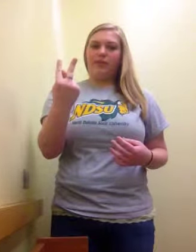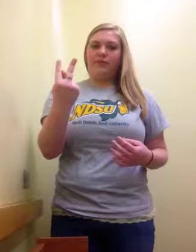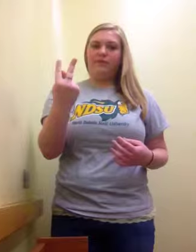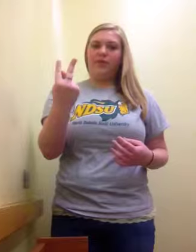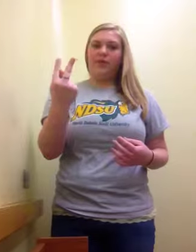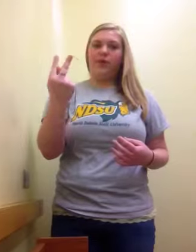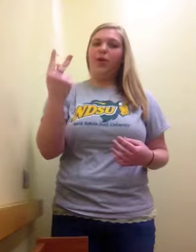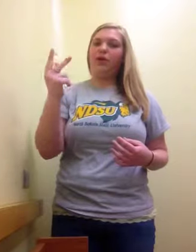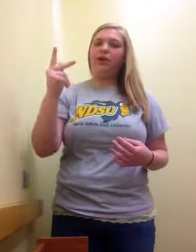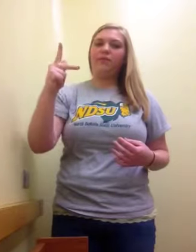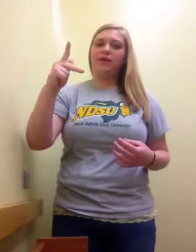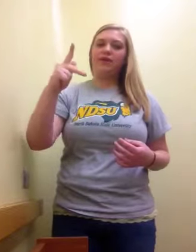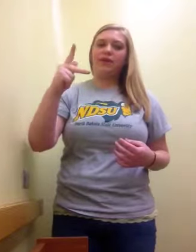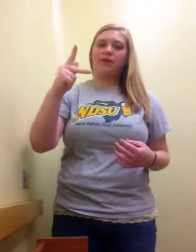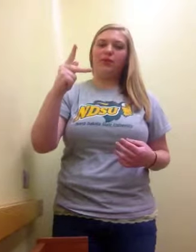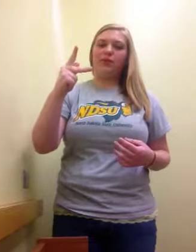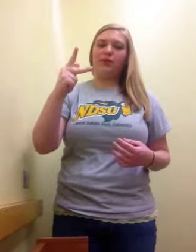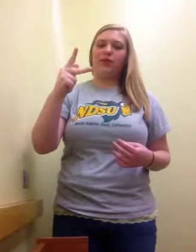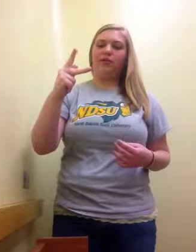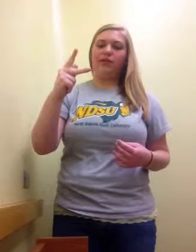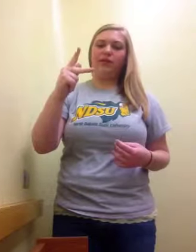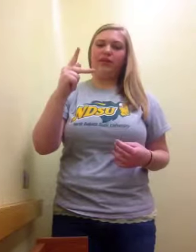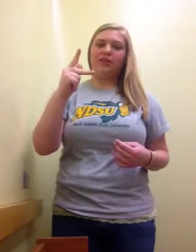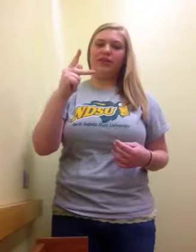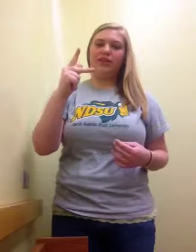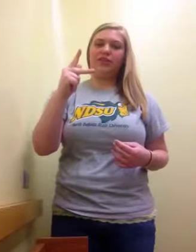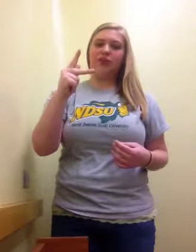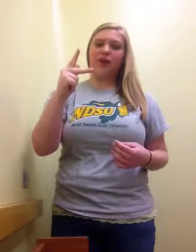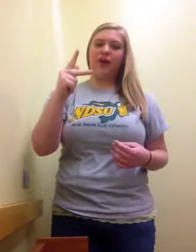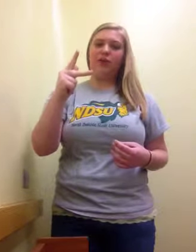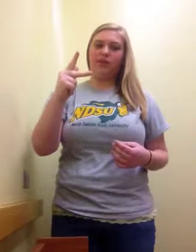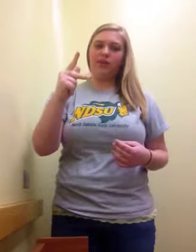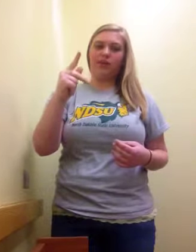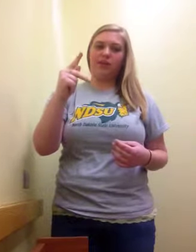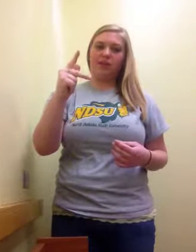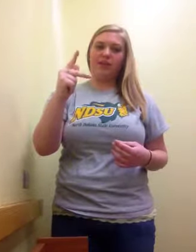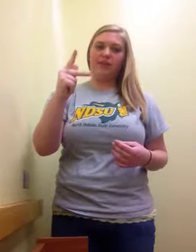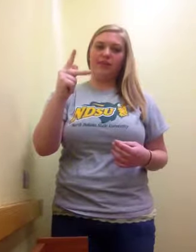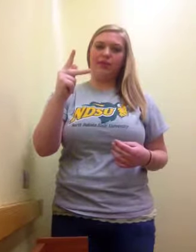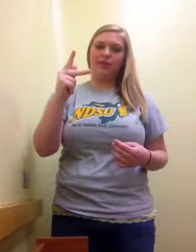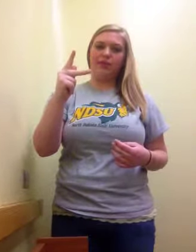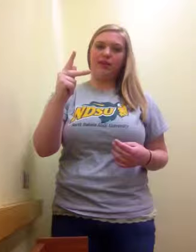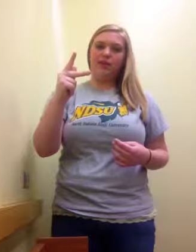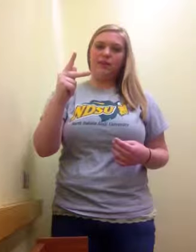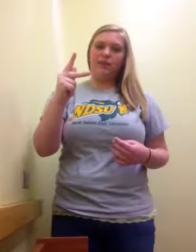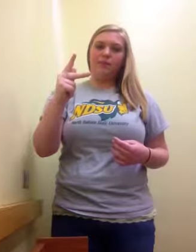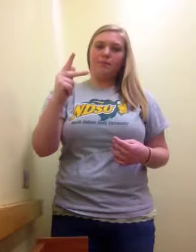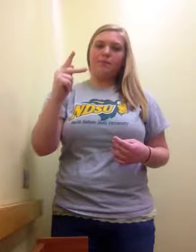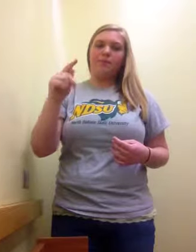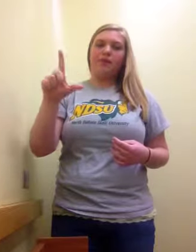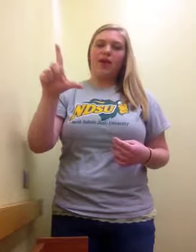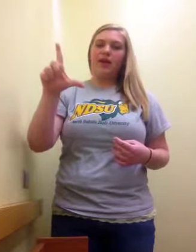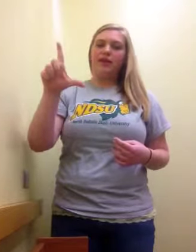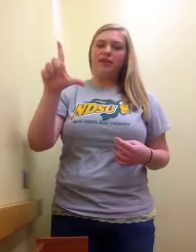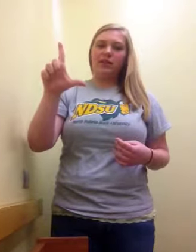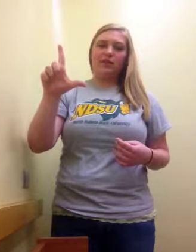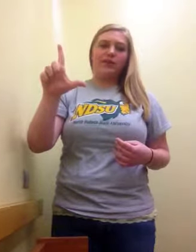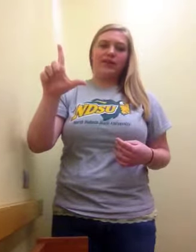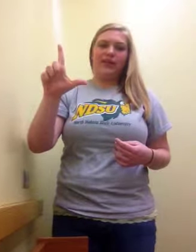between. Or it can be done with your middle finger sticking straight out, and your thumb is still in between. L is another really